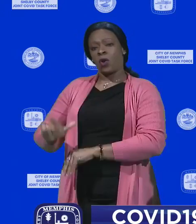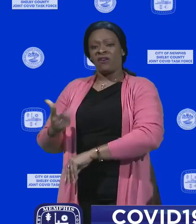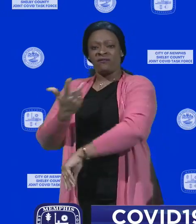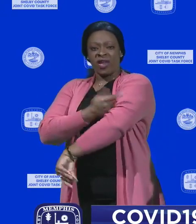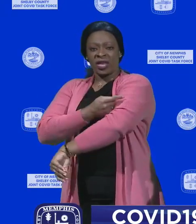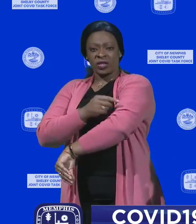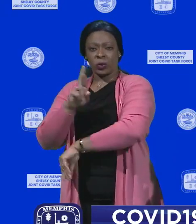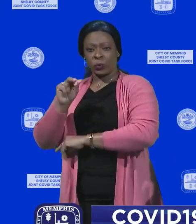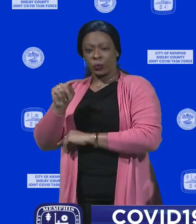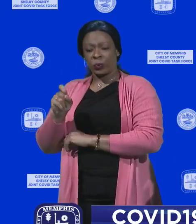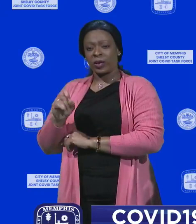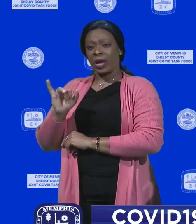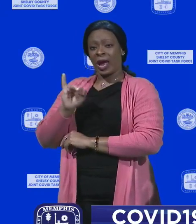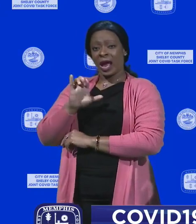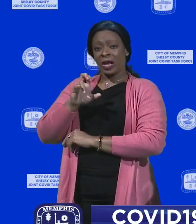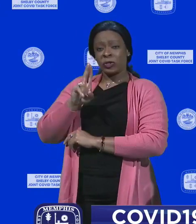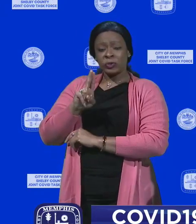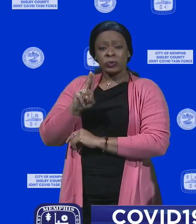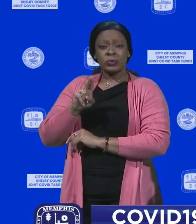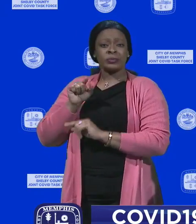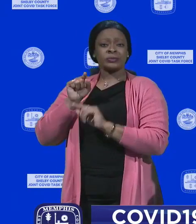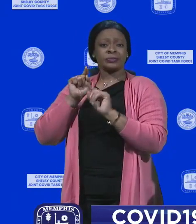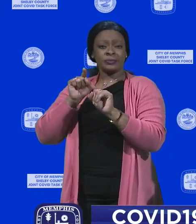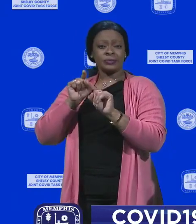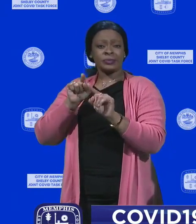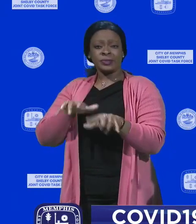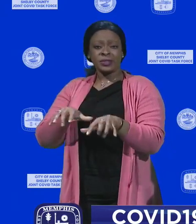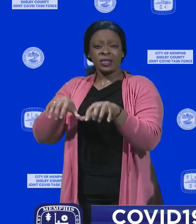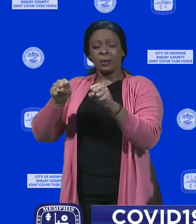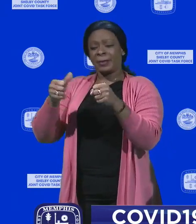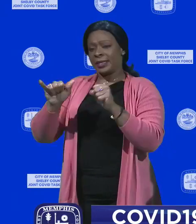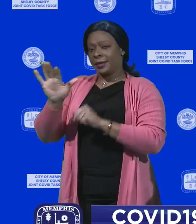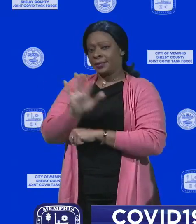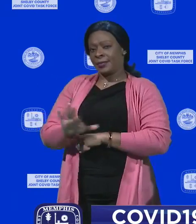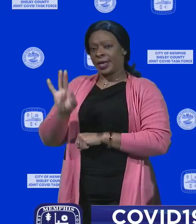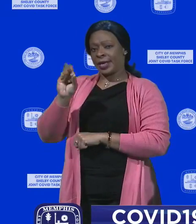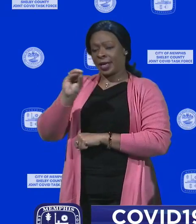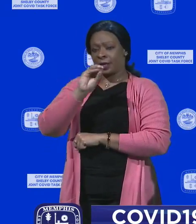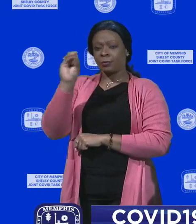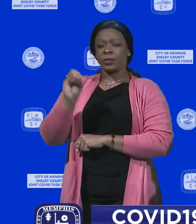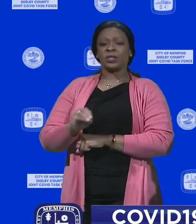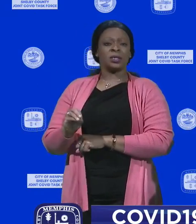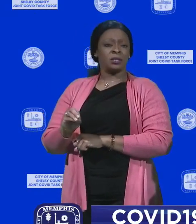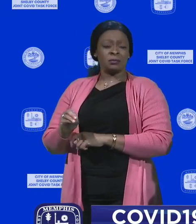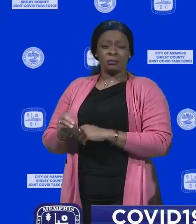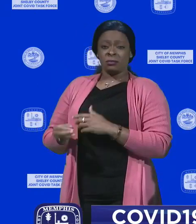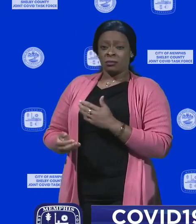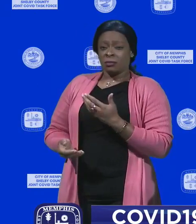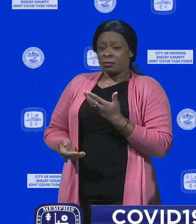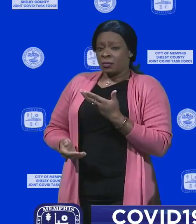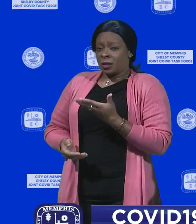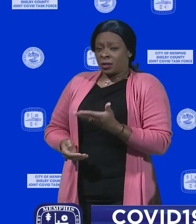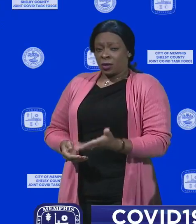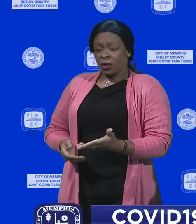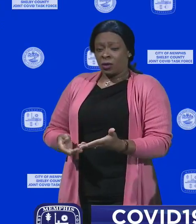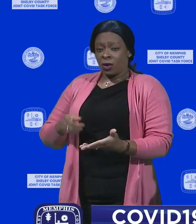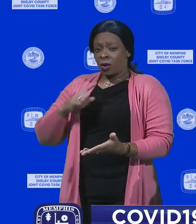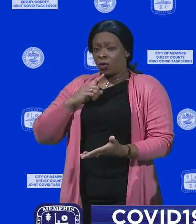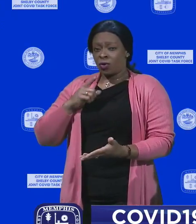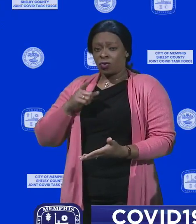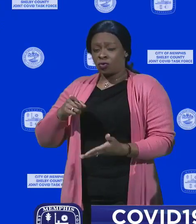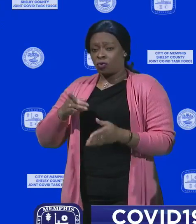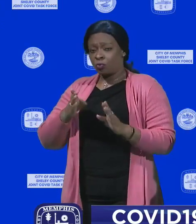you were saying, our ICU occupancy is still around 90%. So is there, and I guess, are you